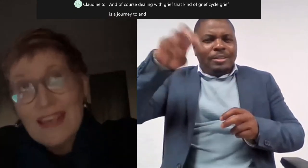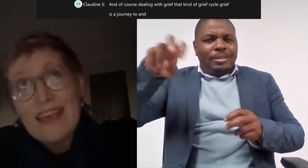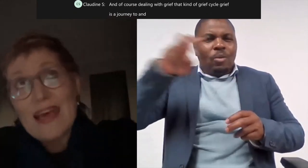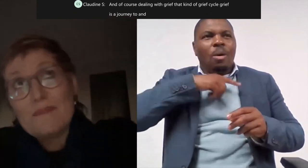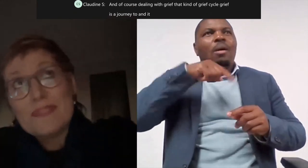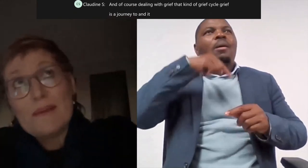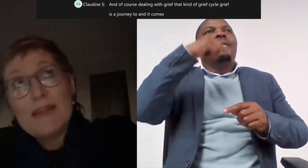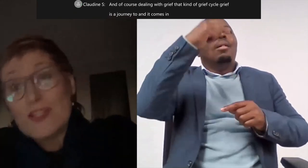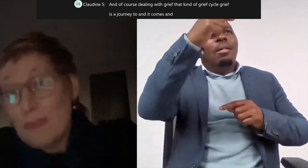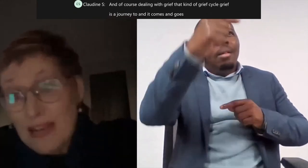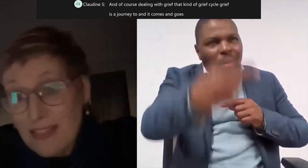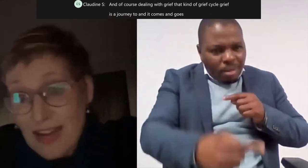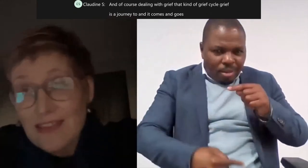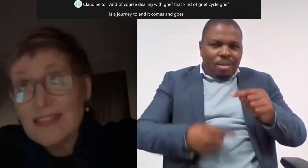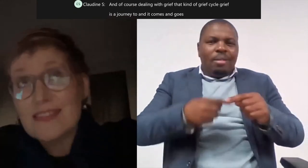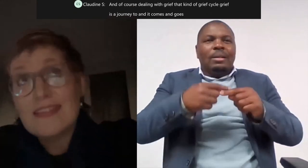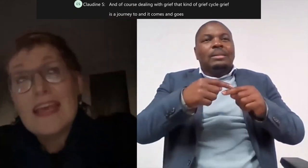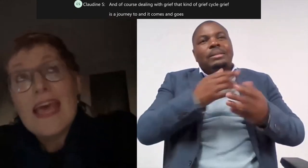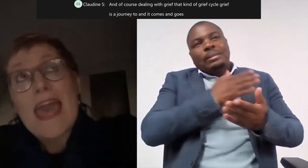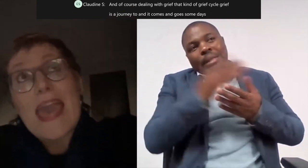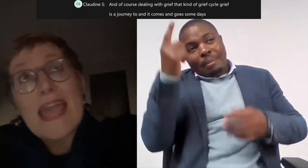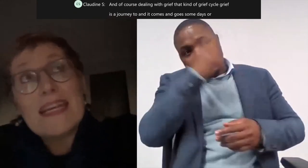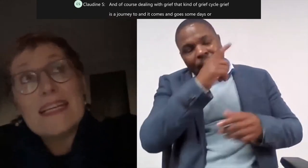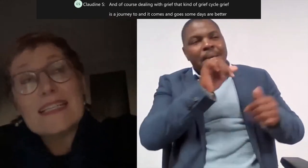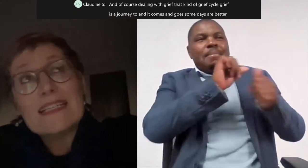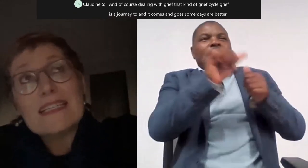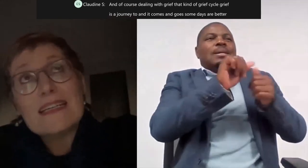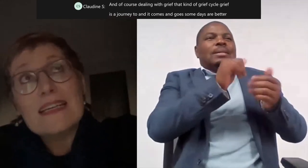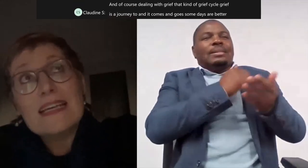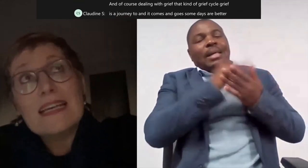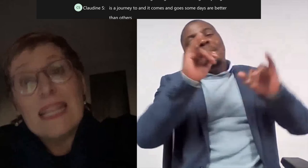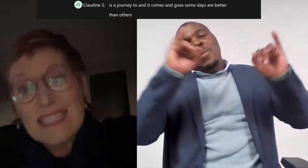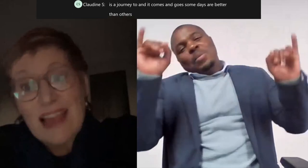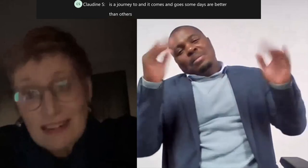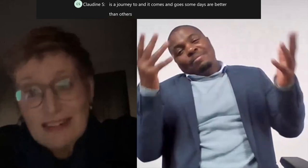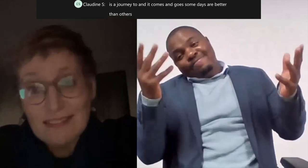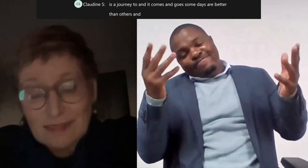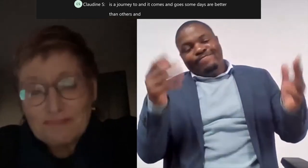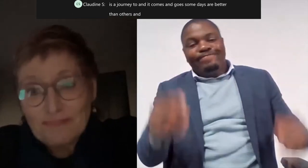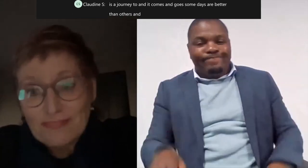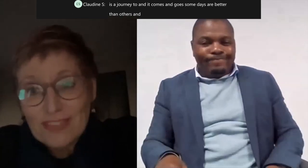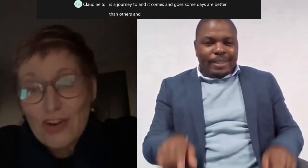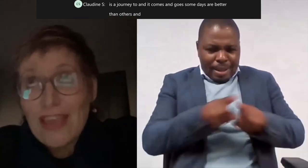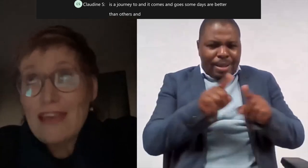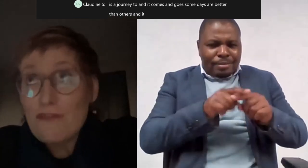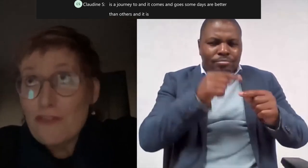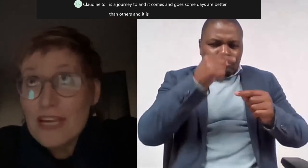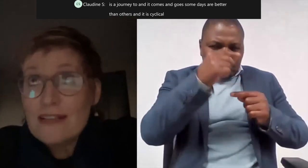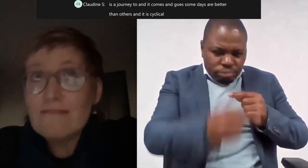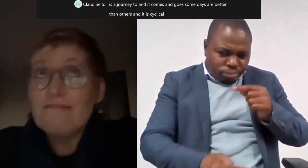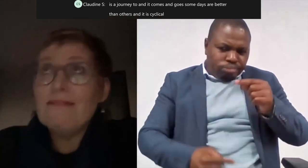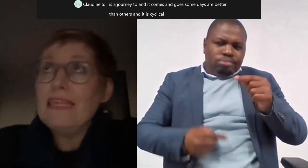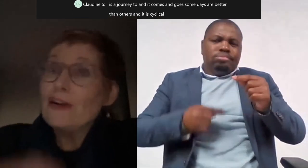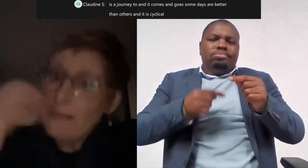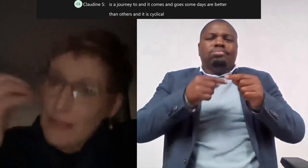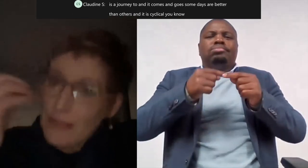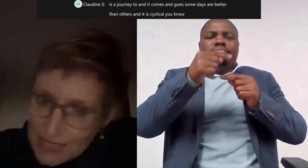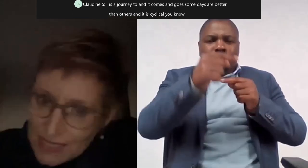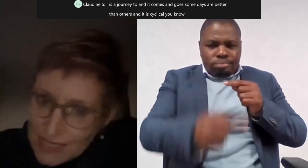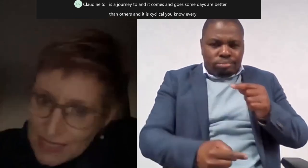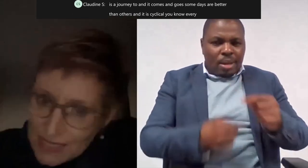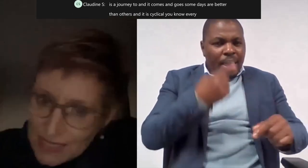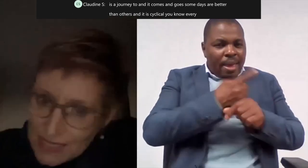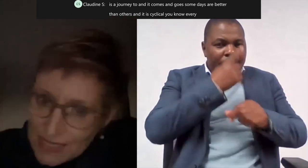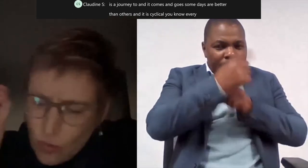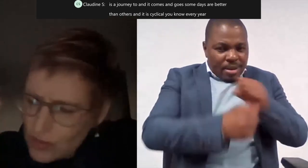goes. Some days are better than others. And it is cyclical. You know, every year at that